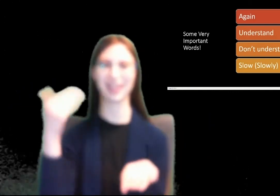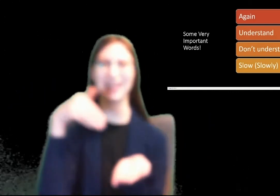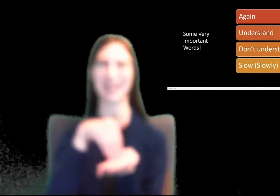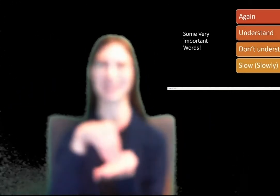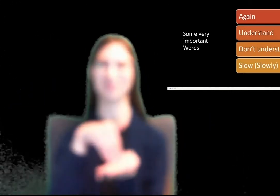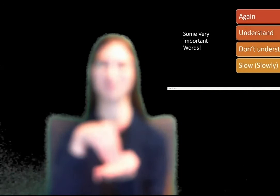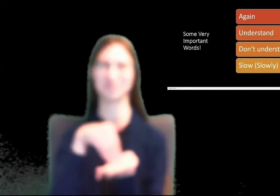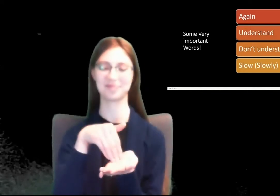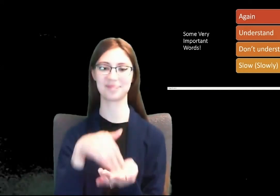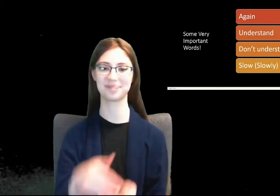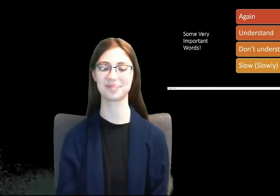Again.